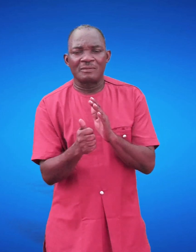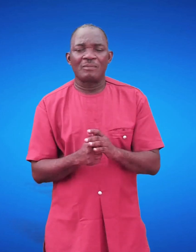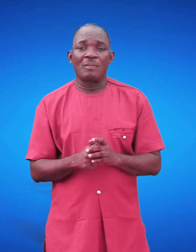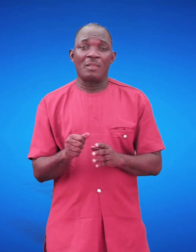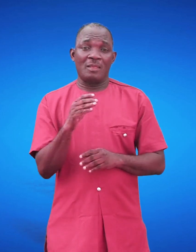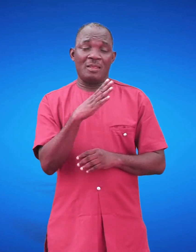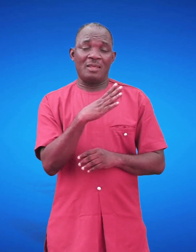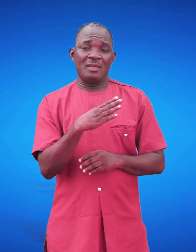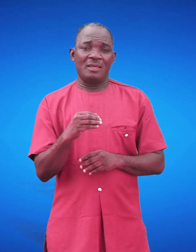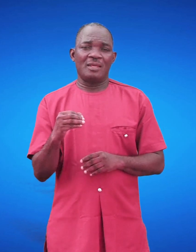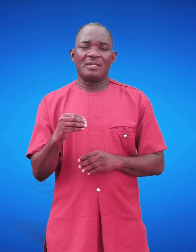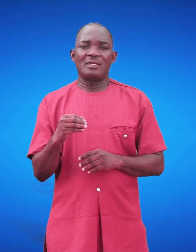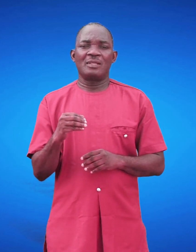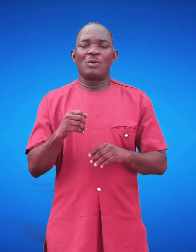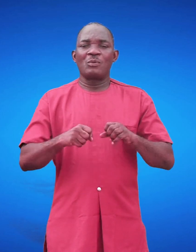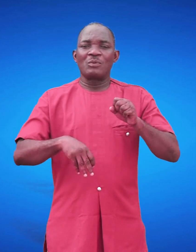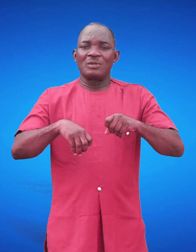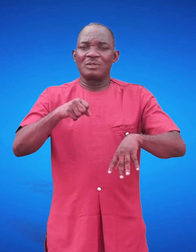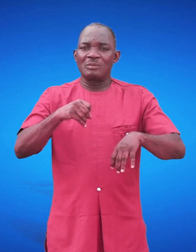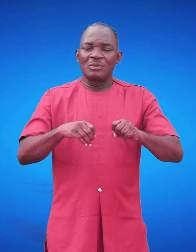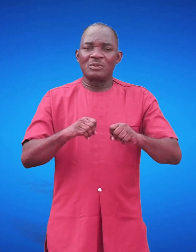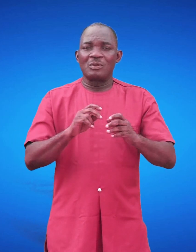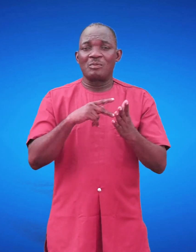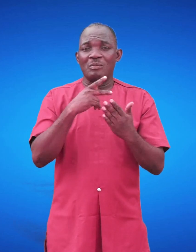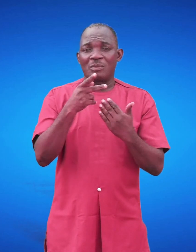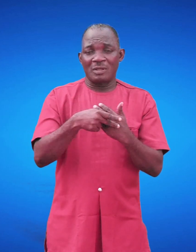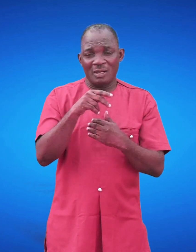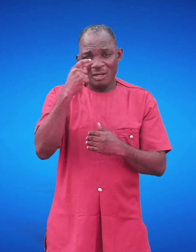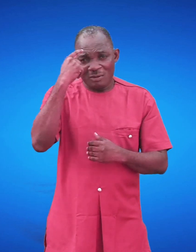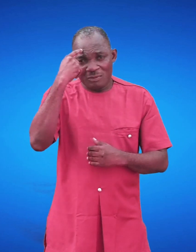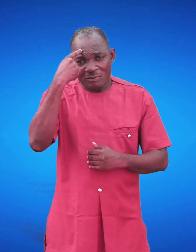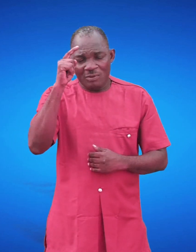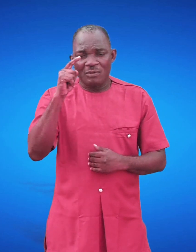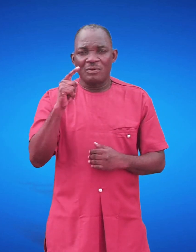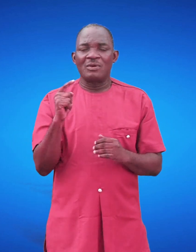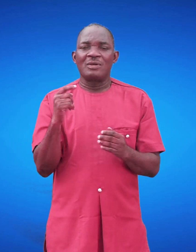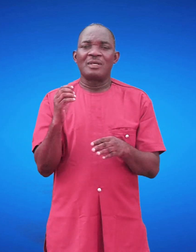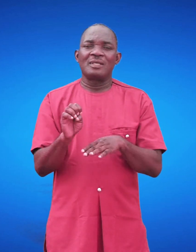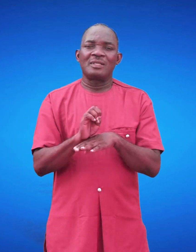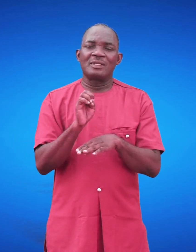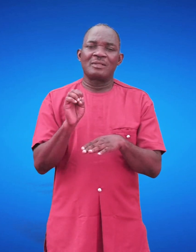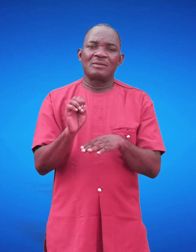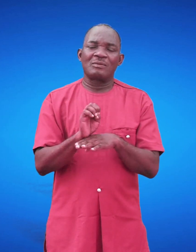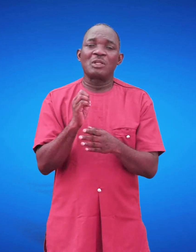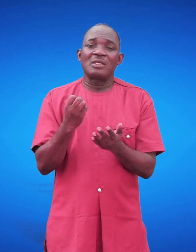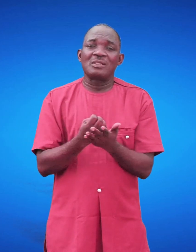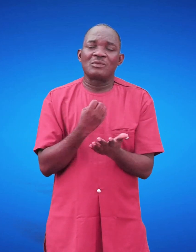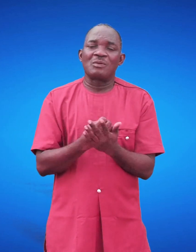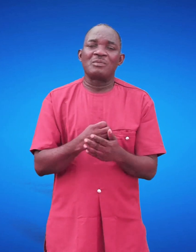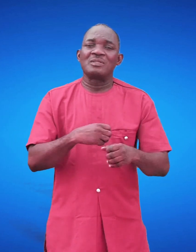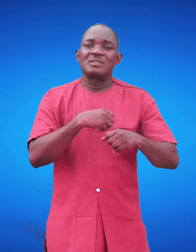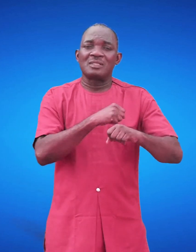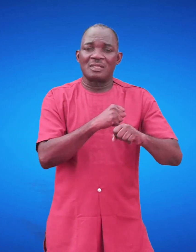and contributory schemes for economic security,